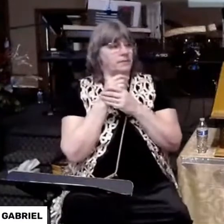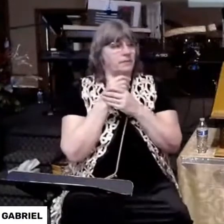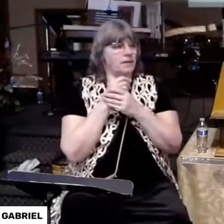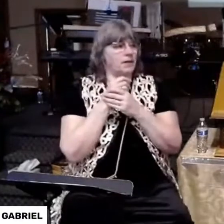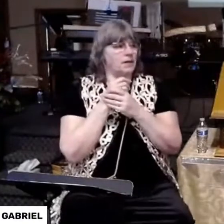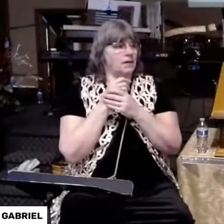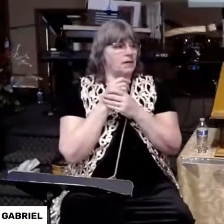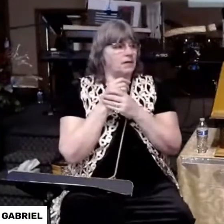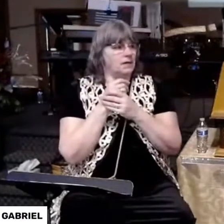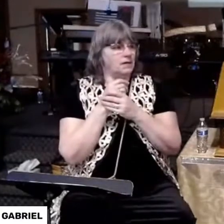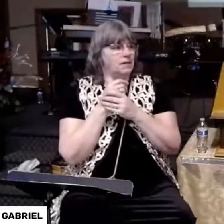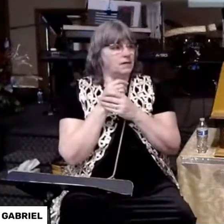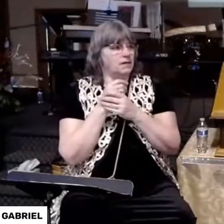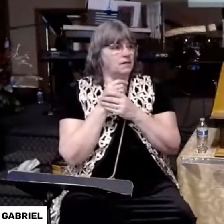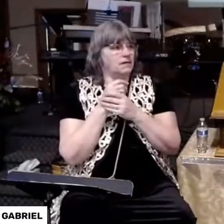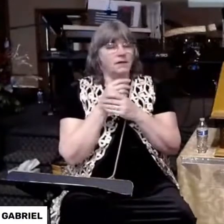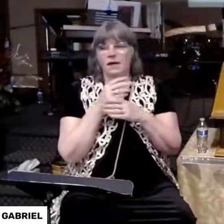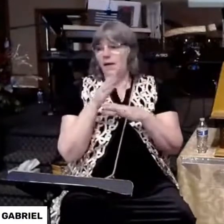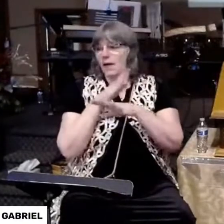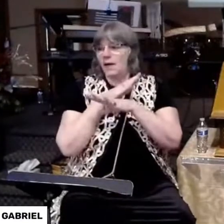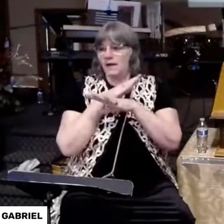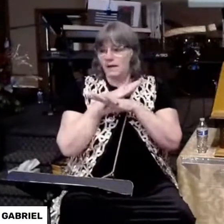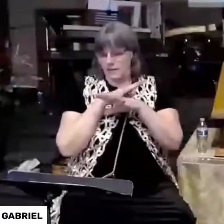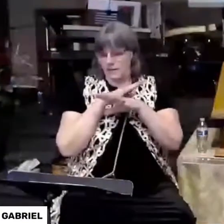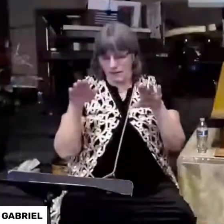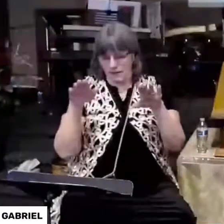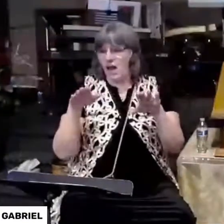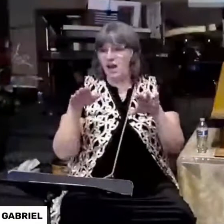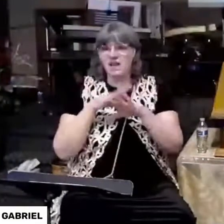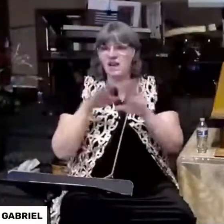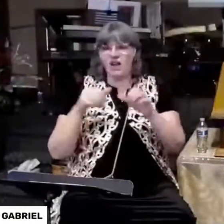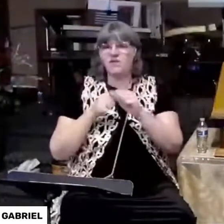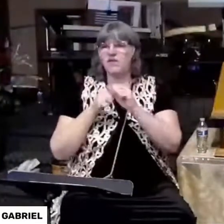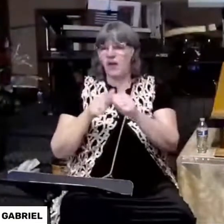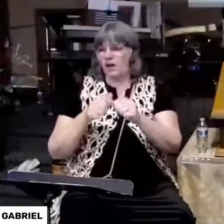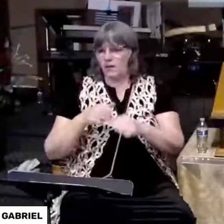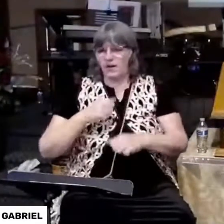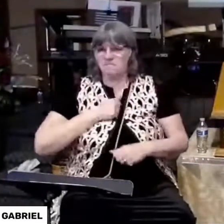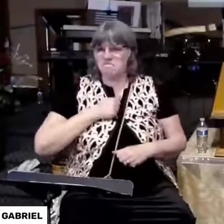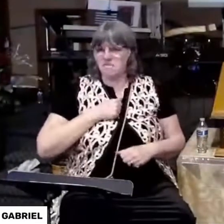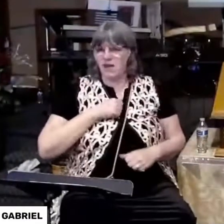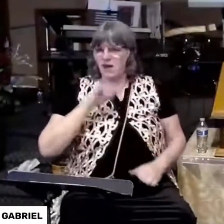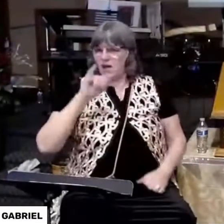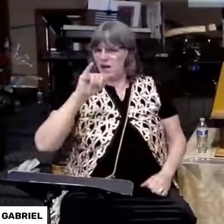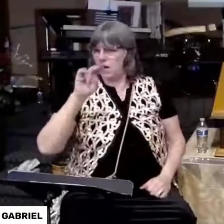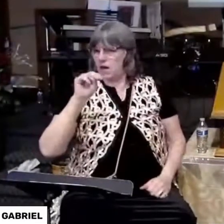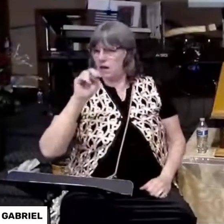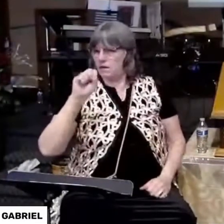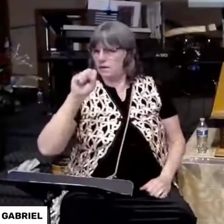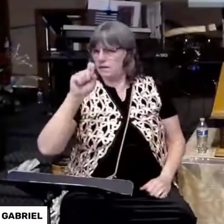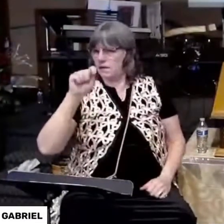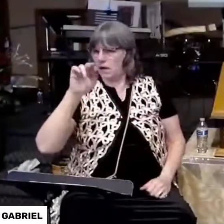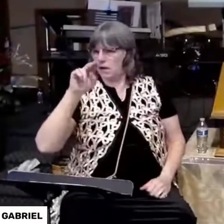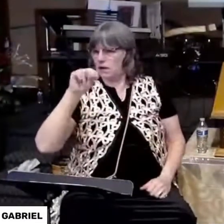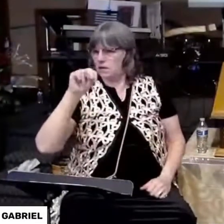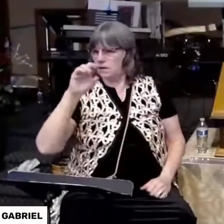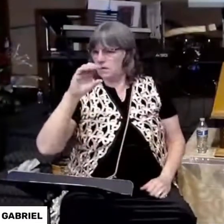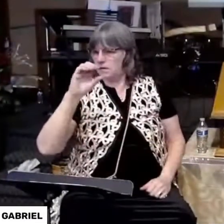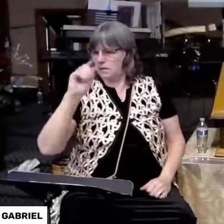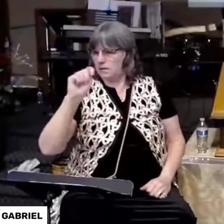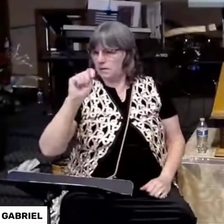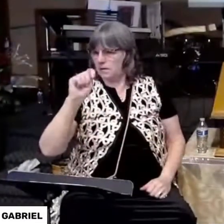Instead of man's inner animal instinct, that's our greatest